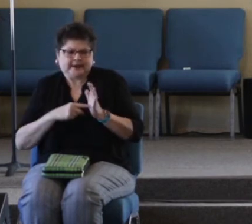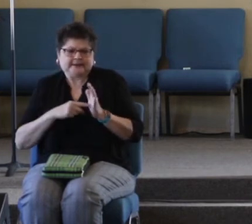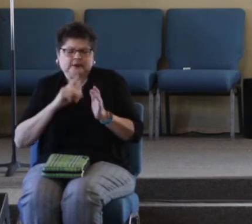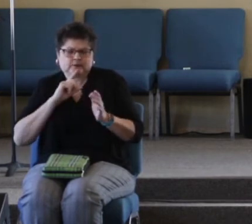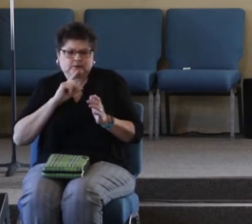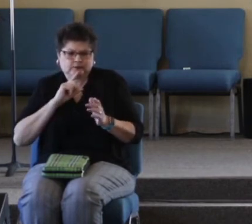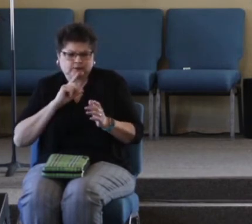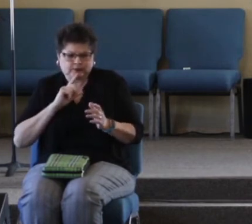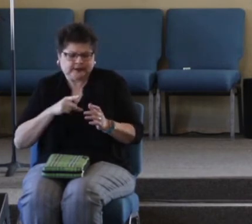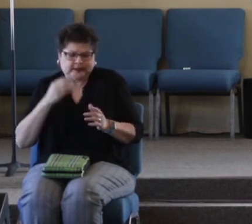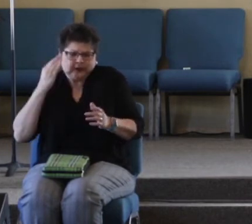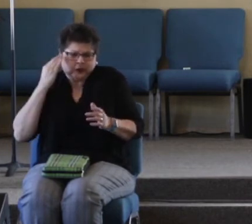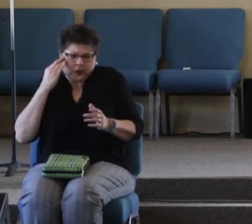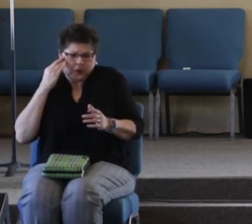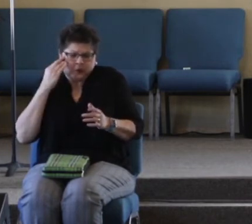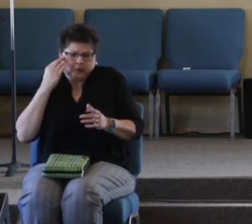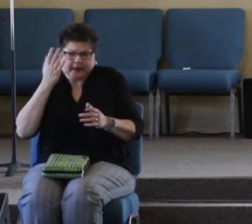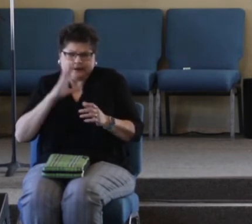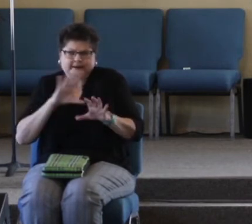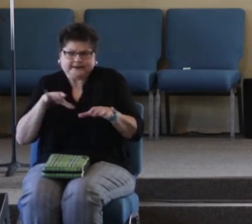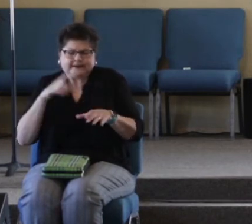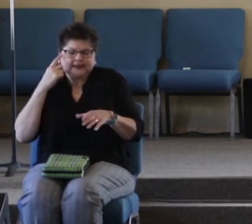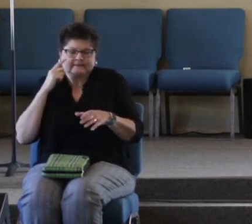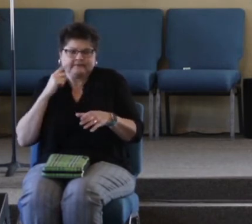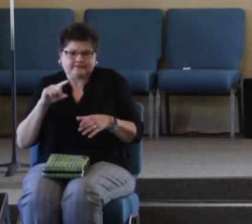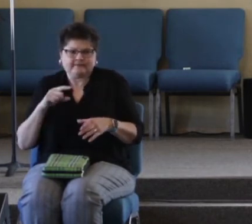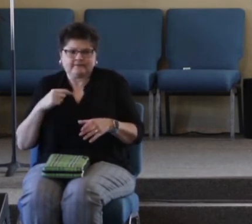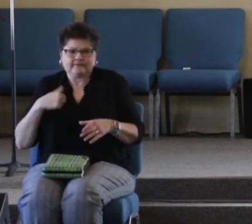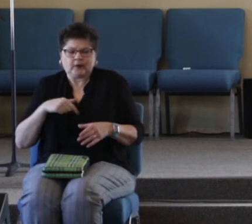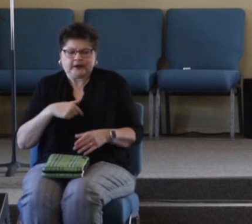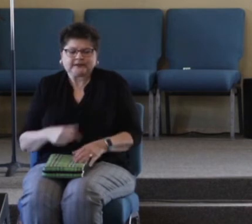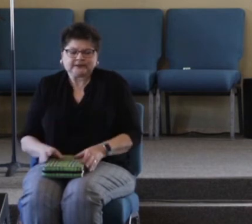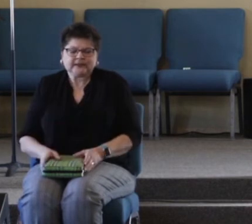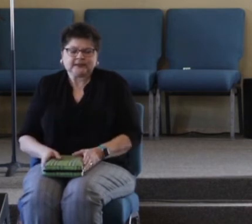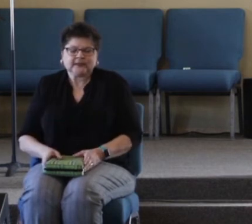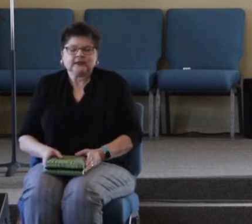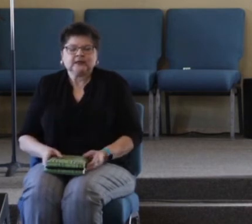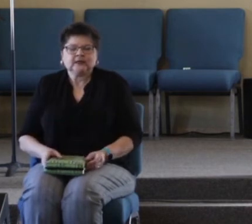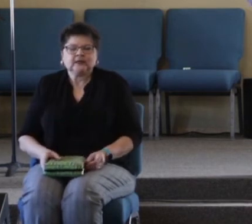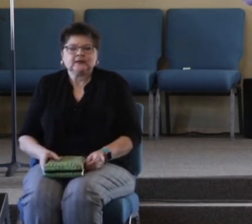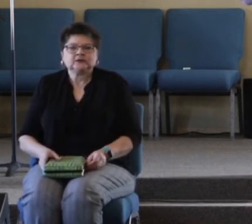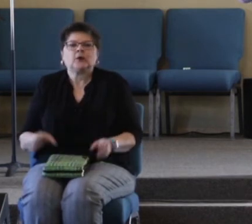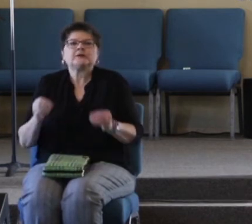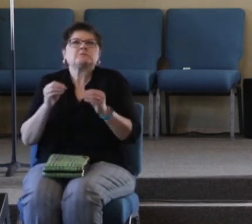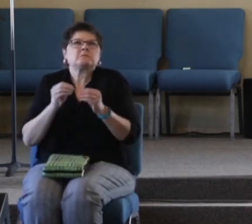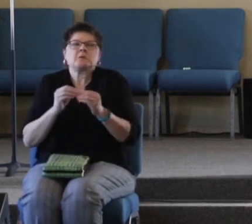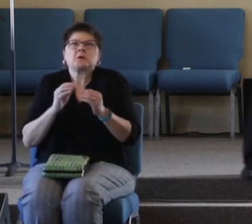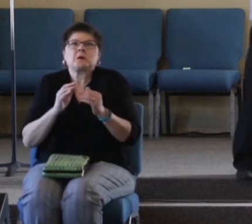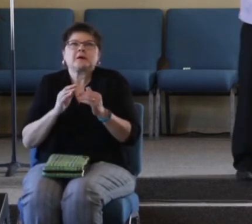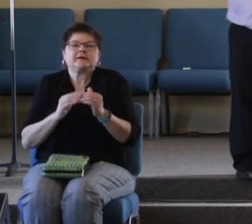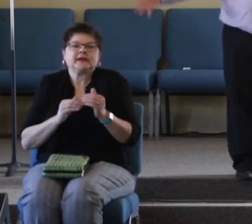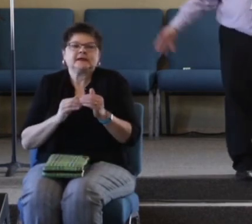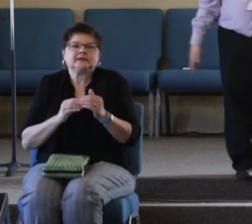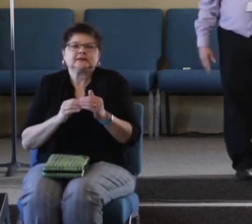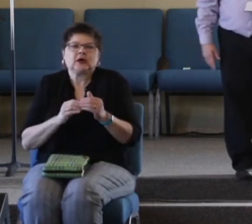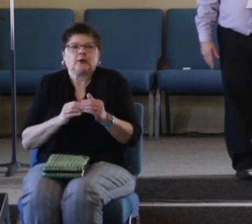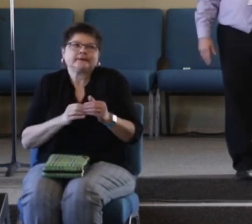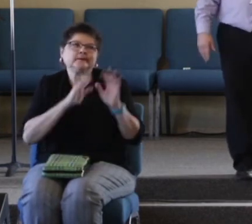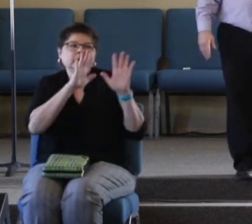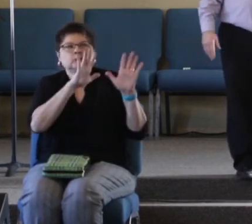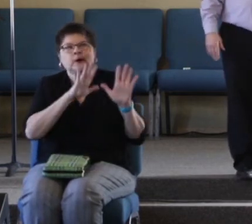distinguish exactly what God has done for us. So it's more than just he's